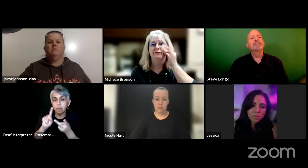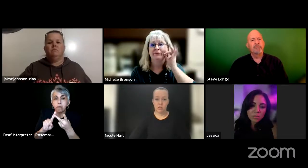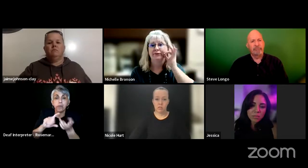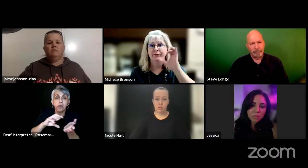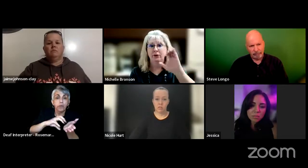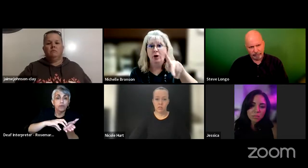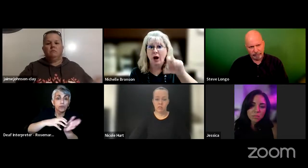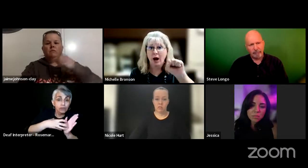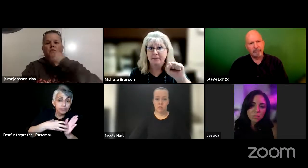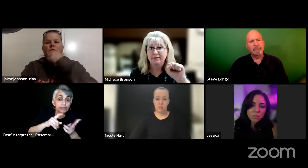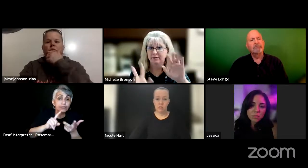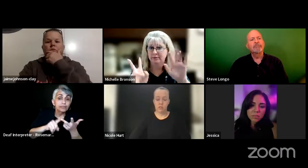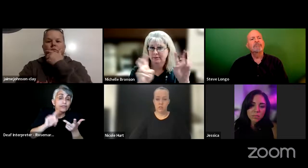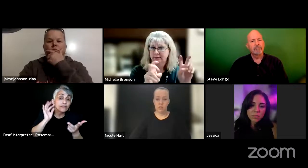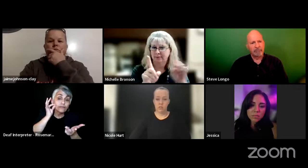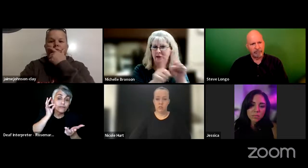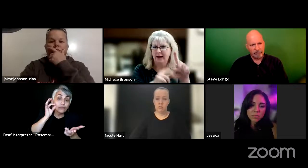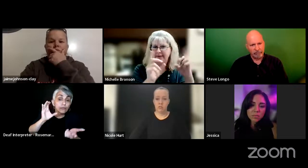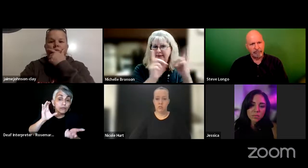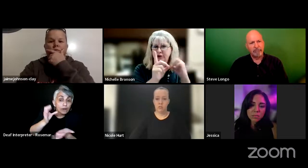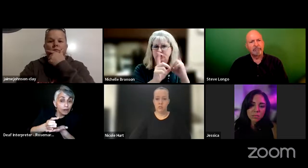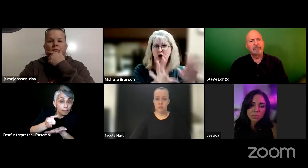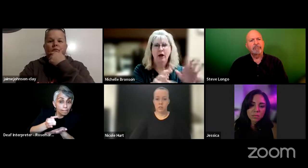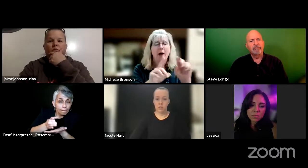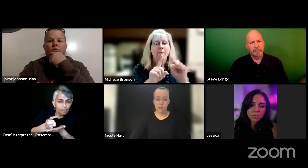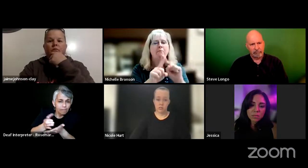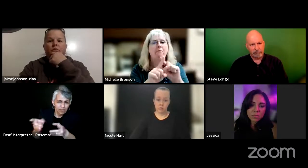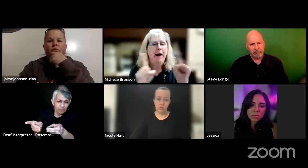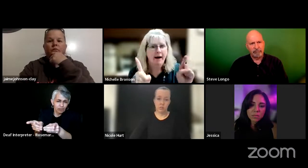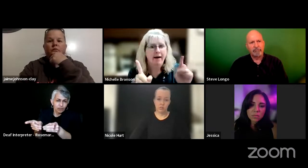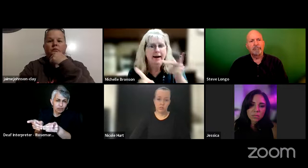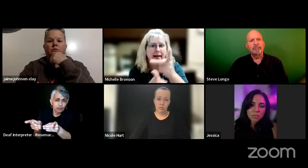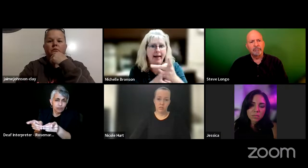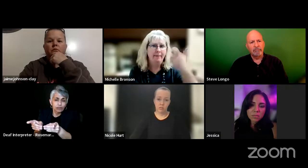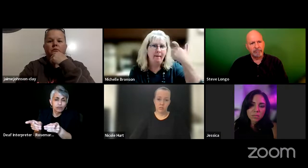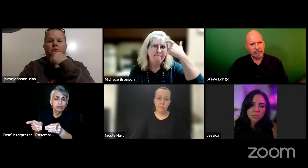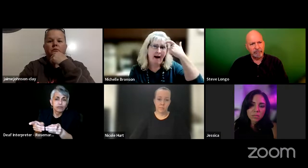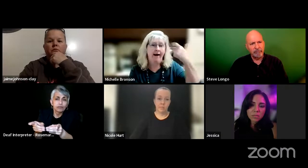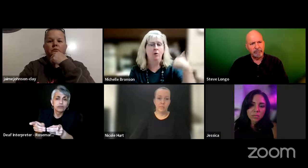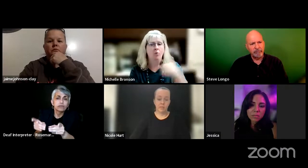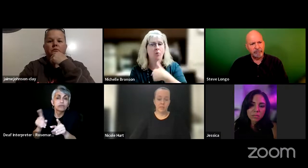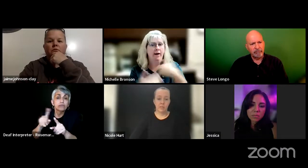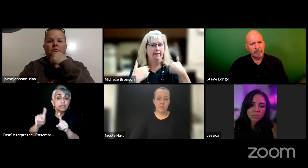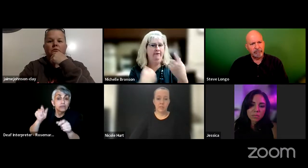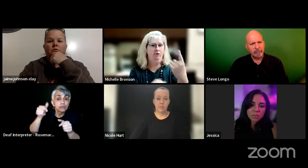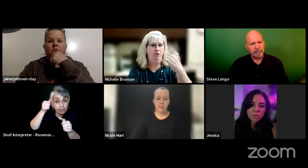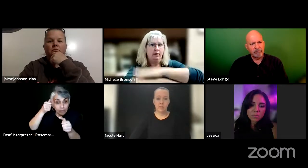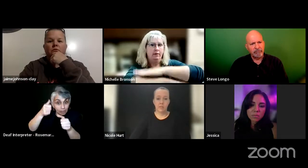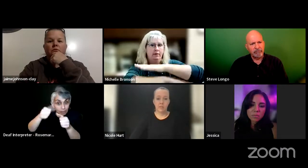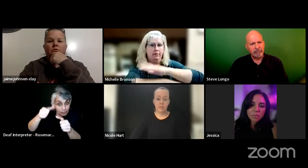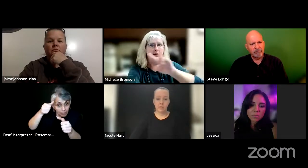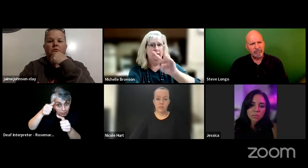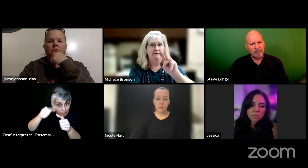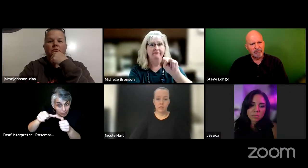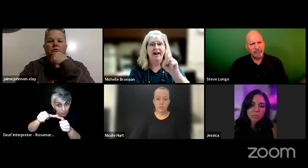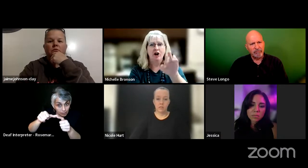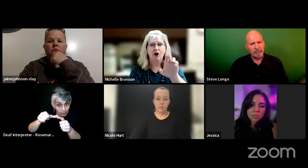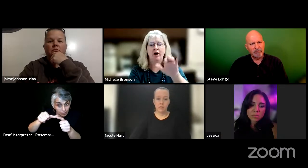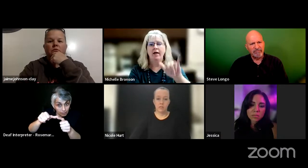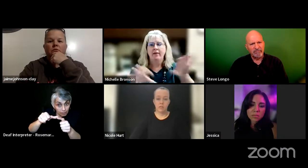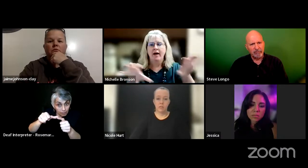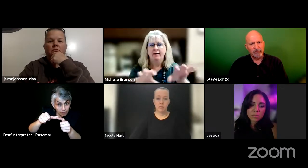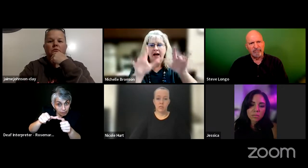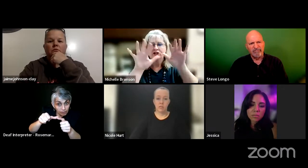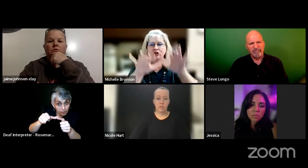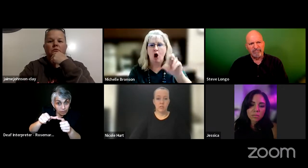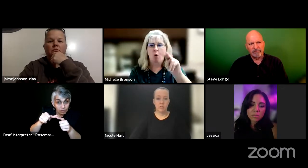snacks, cookies, fruit cups, things like that as a dessert, but please keep in mind that we